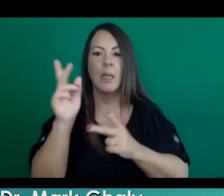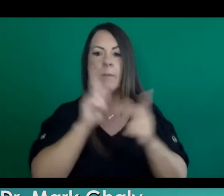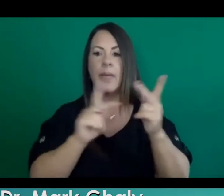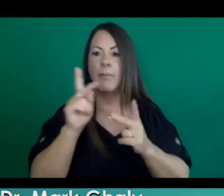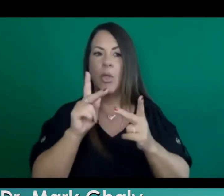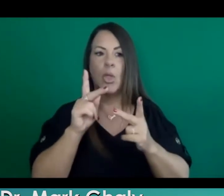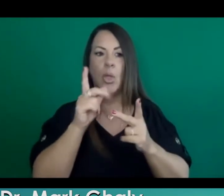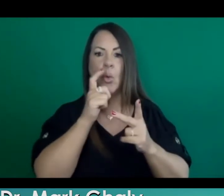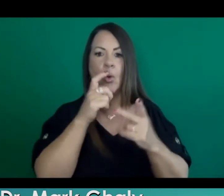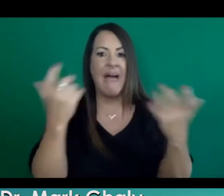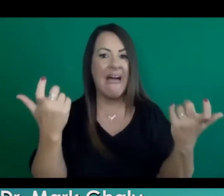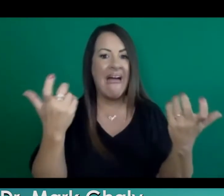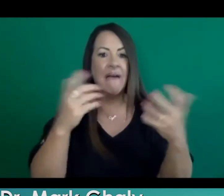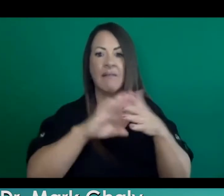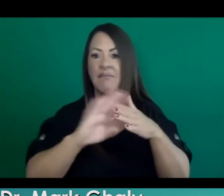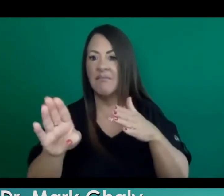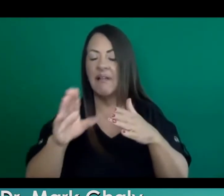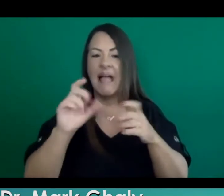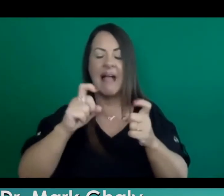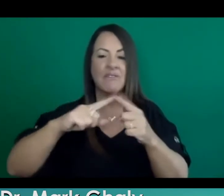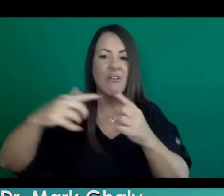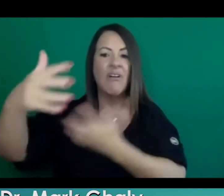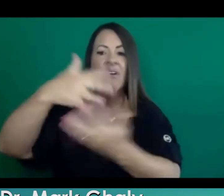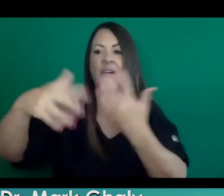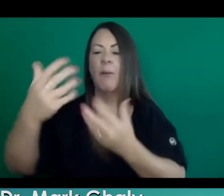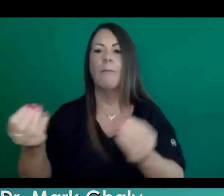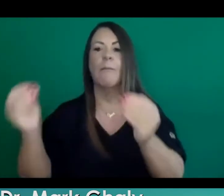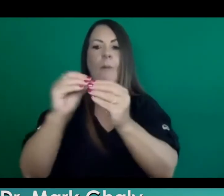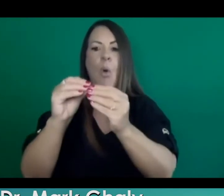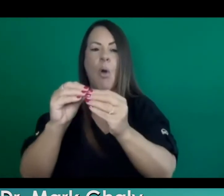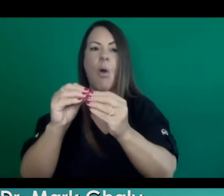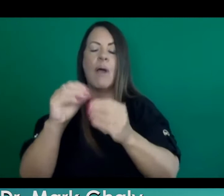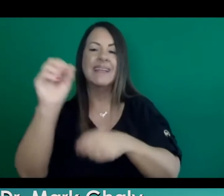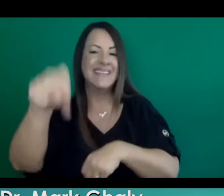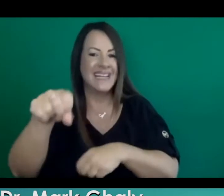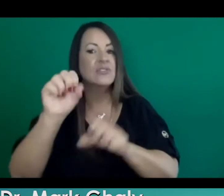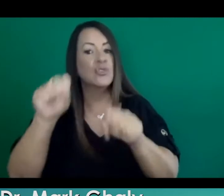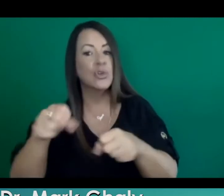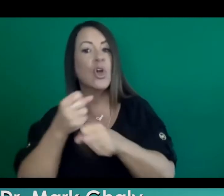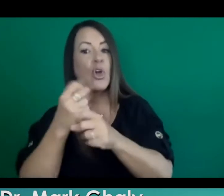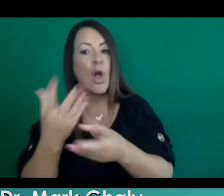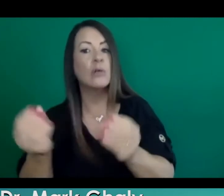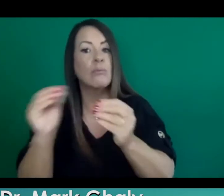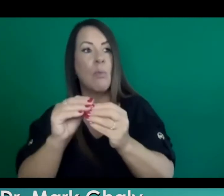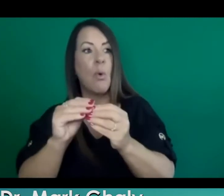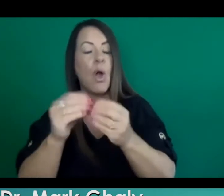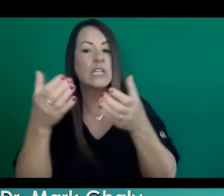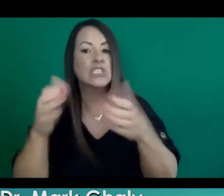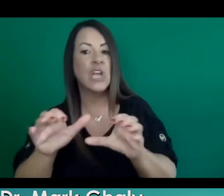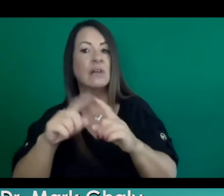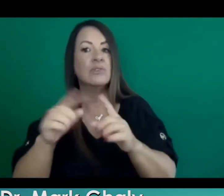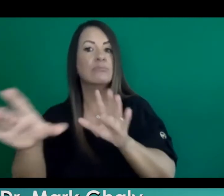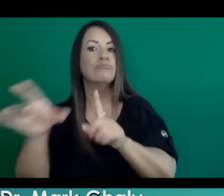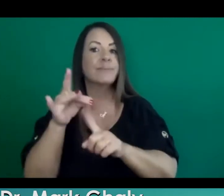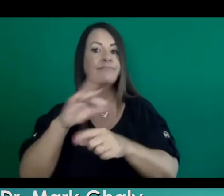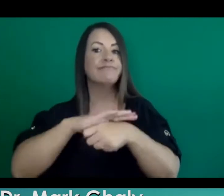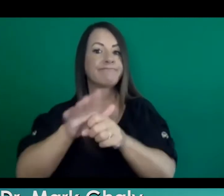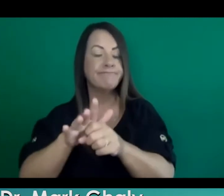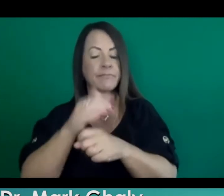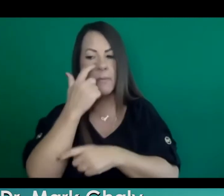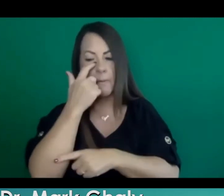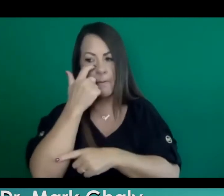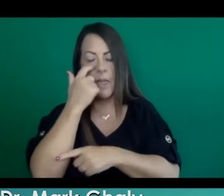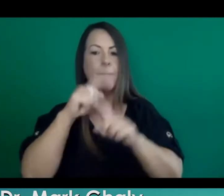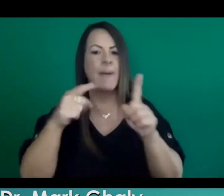been together in quite some time creates a transmission risk. We worked early to put into place precautions and